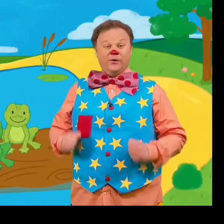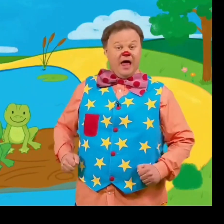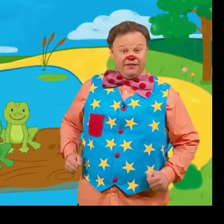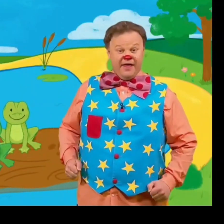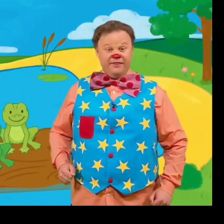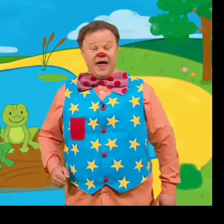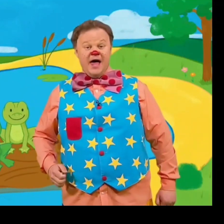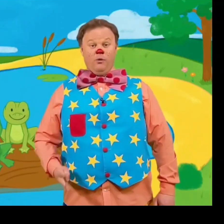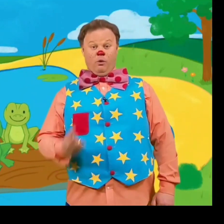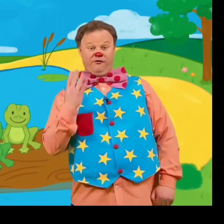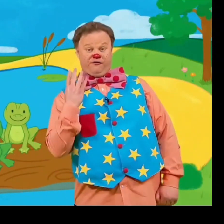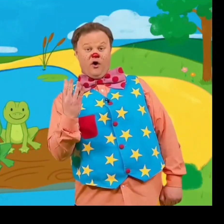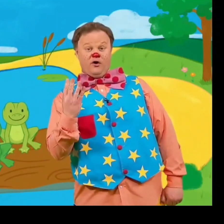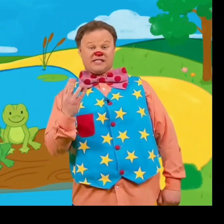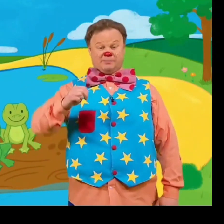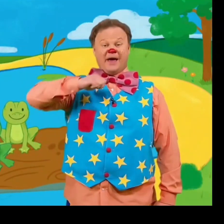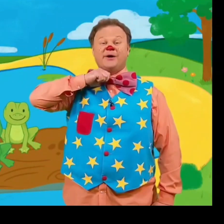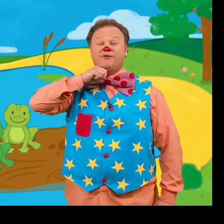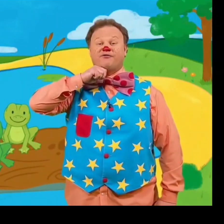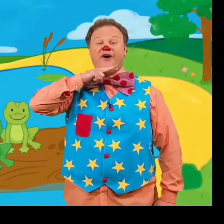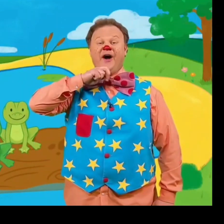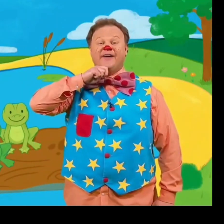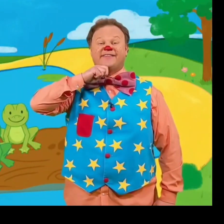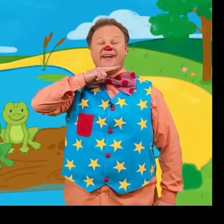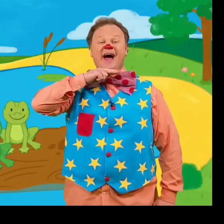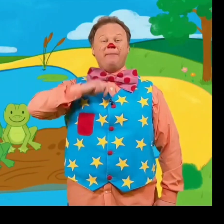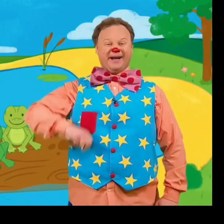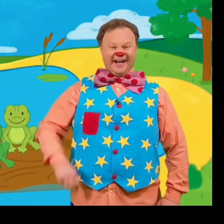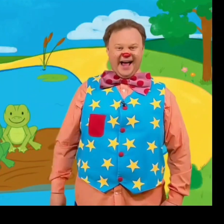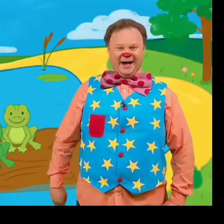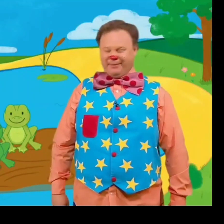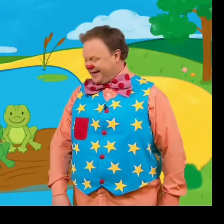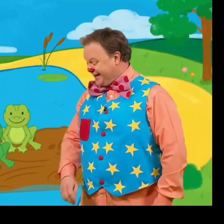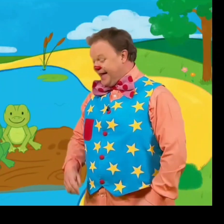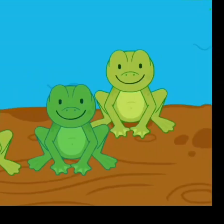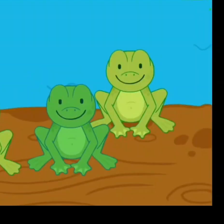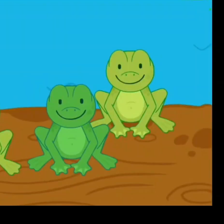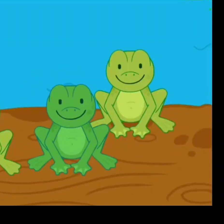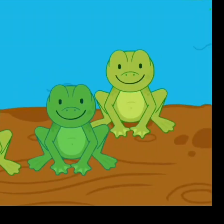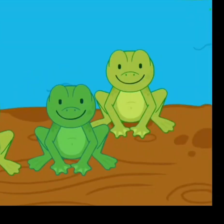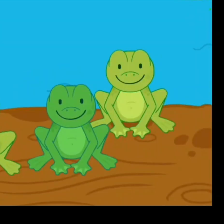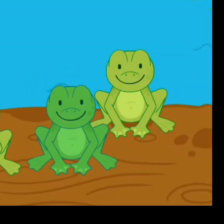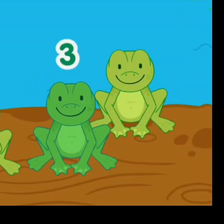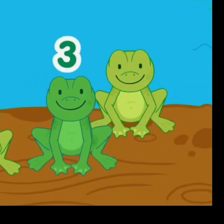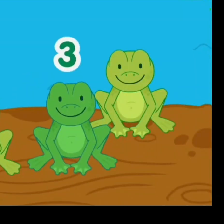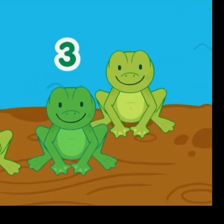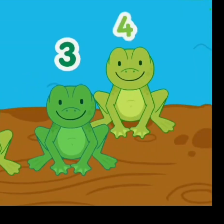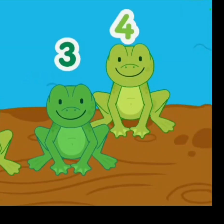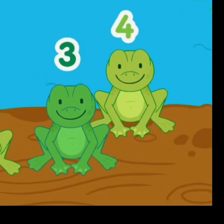cool. Then there were four speckled frogs. Glub, glub. Only four left